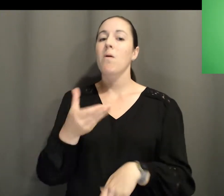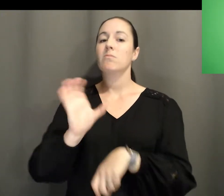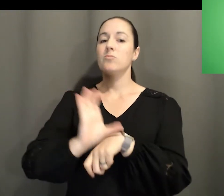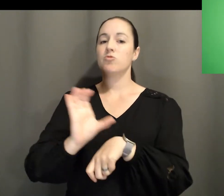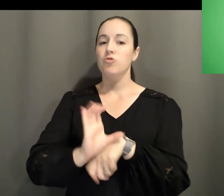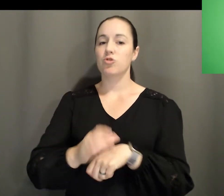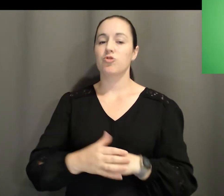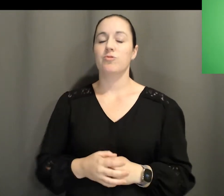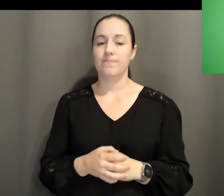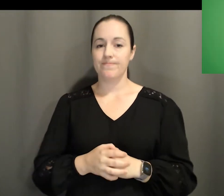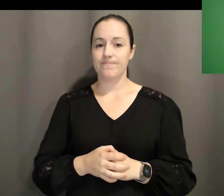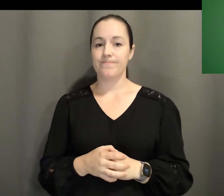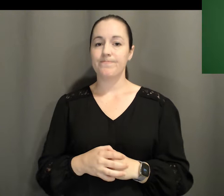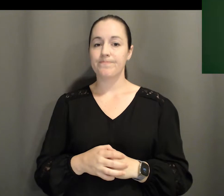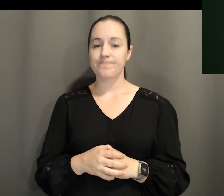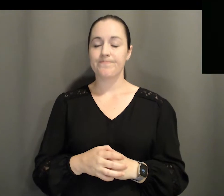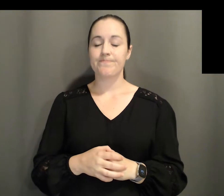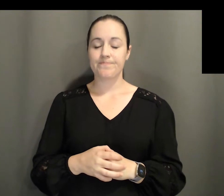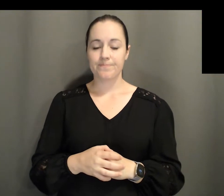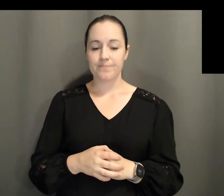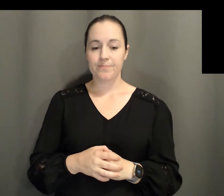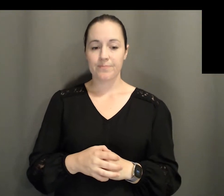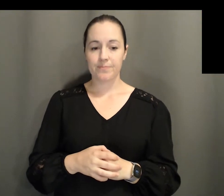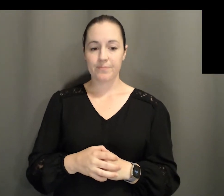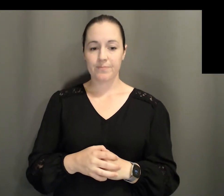is gonna bless you today. Welcome to church.